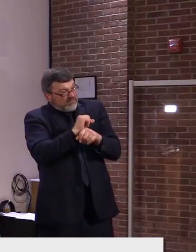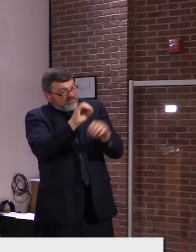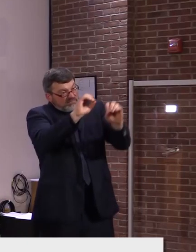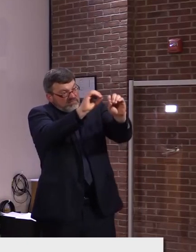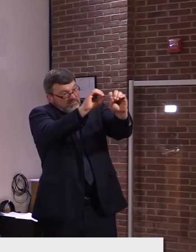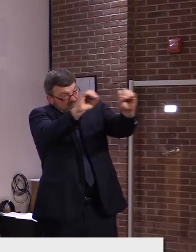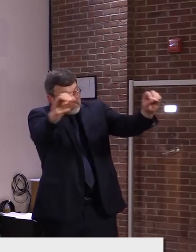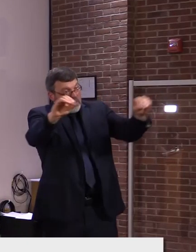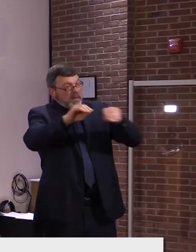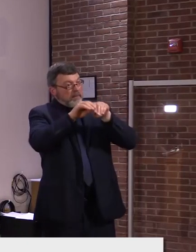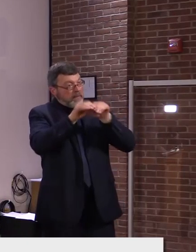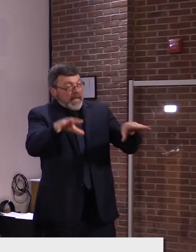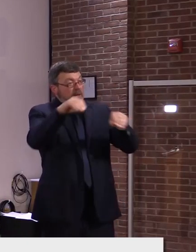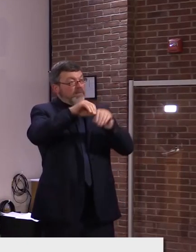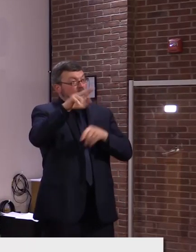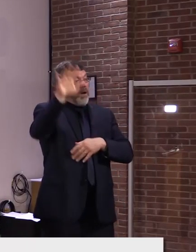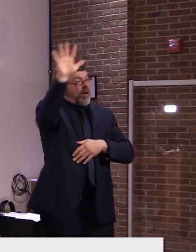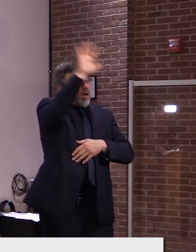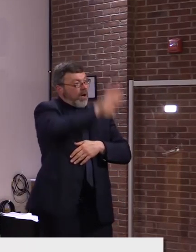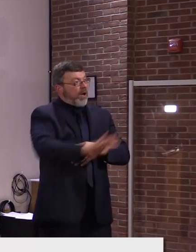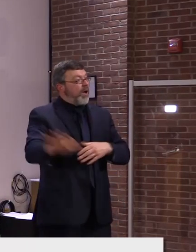Thank you.